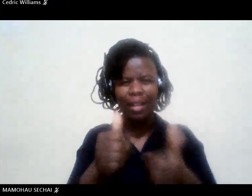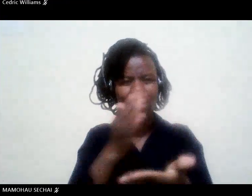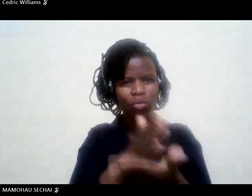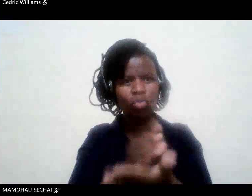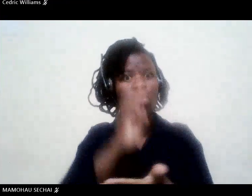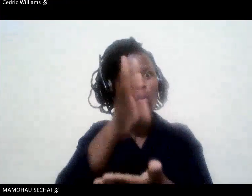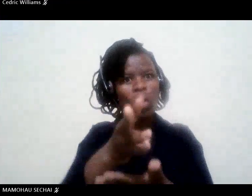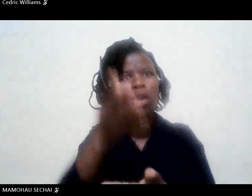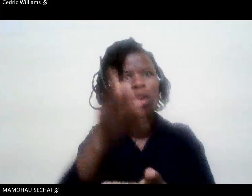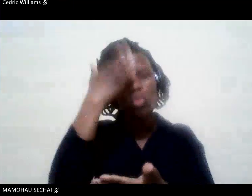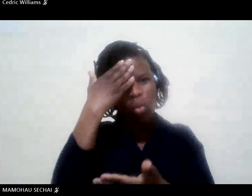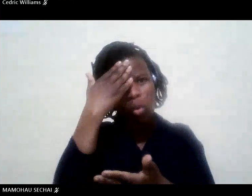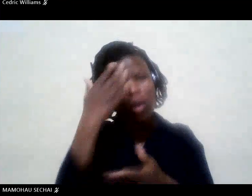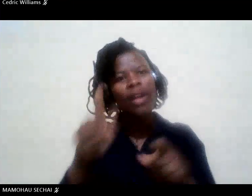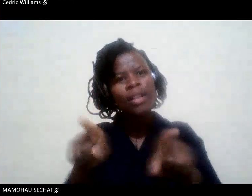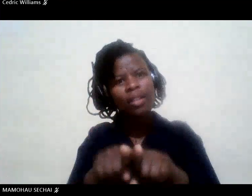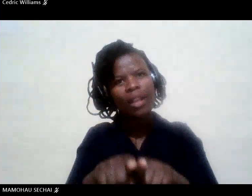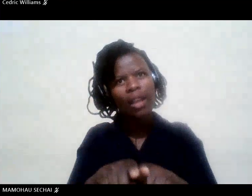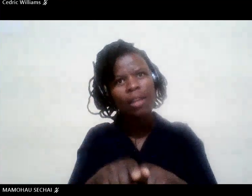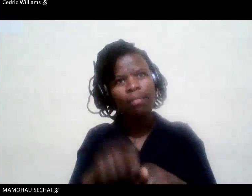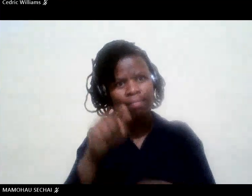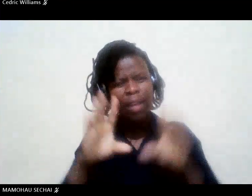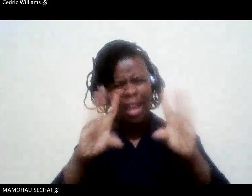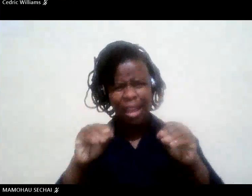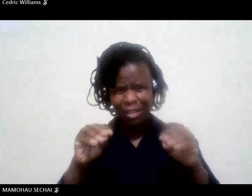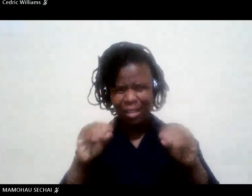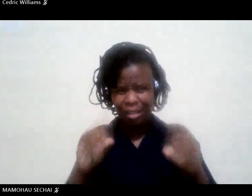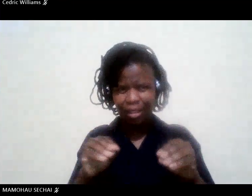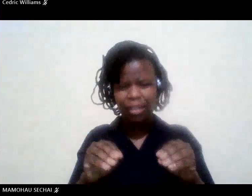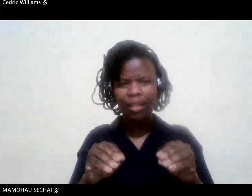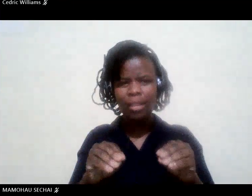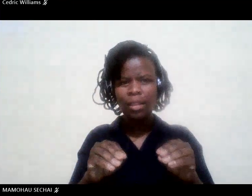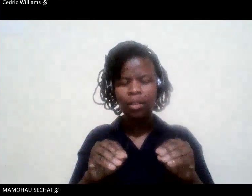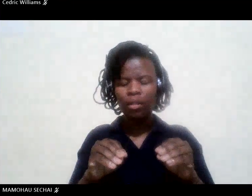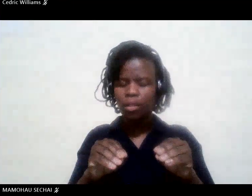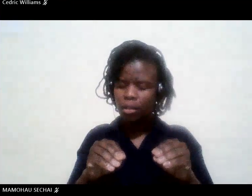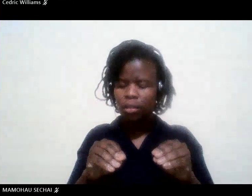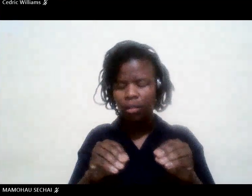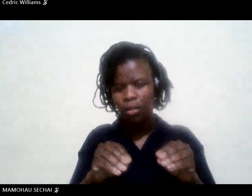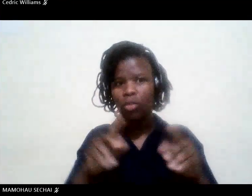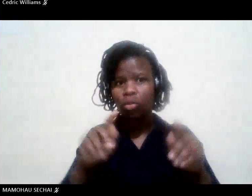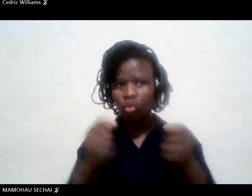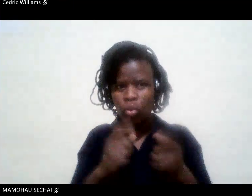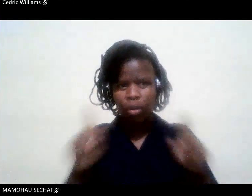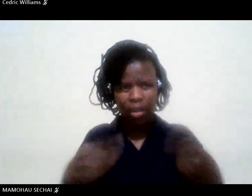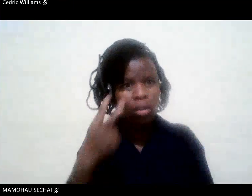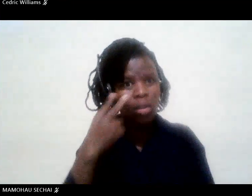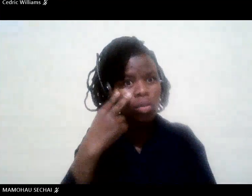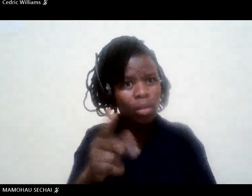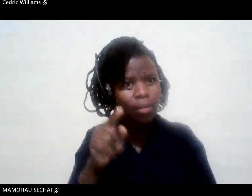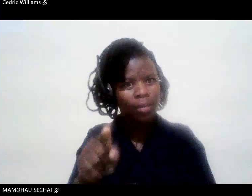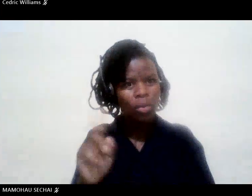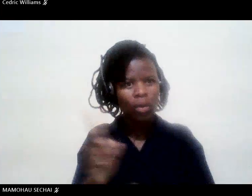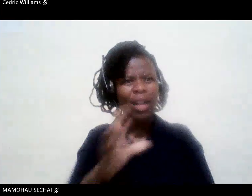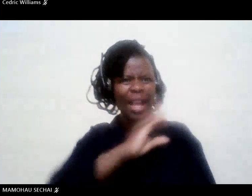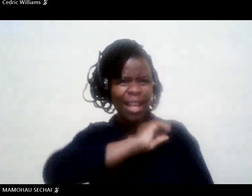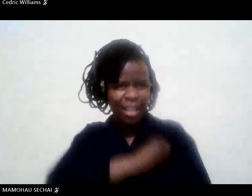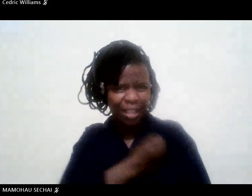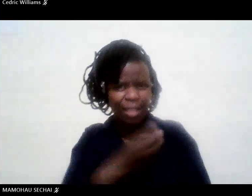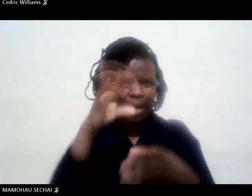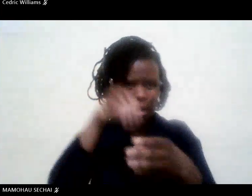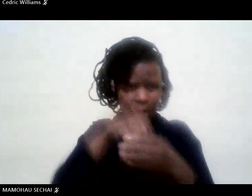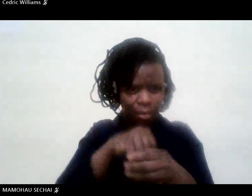know at some point this exists, and so you don't look at disability accommodations as